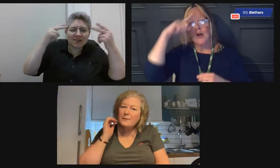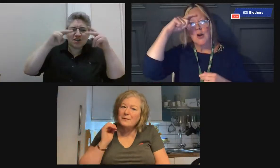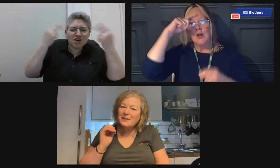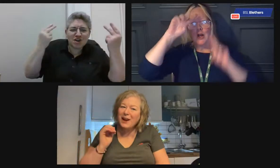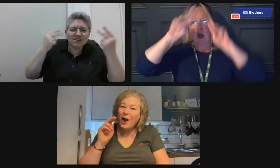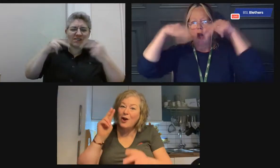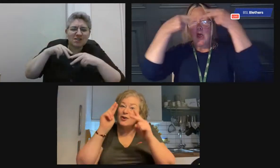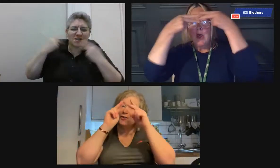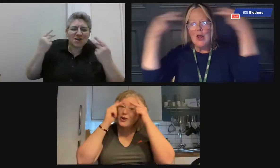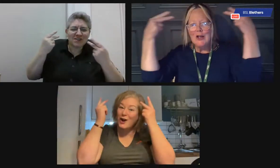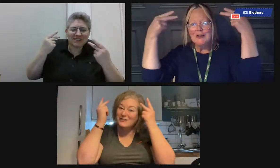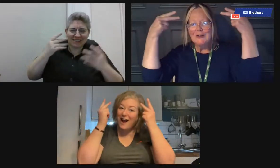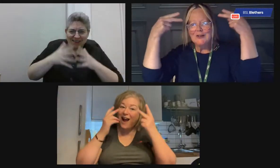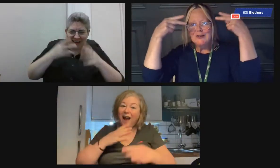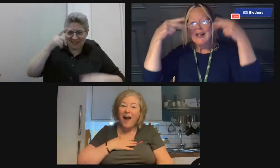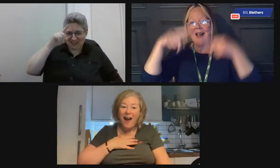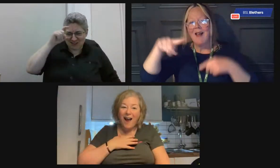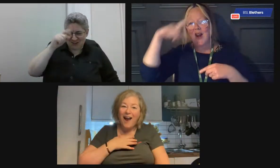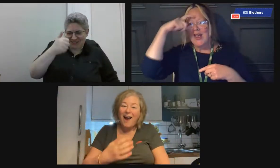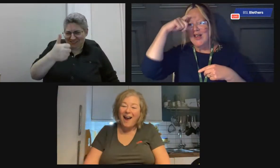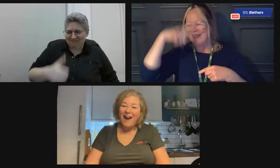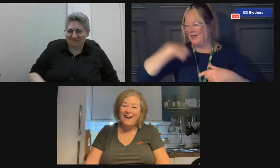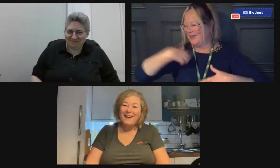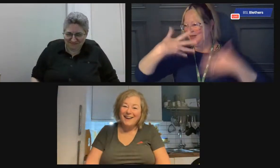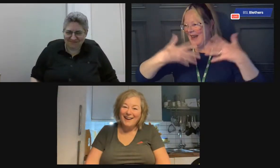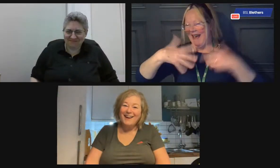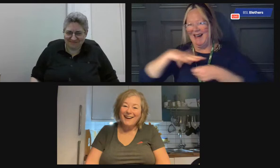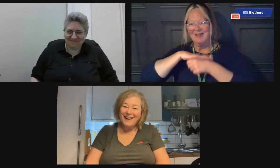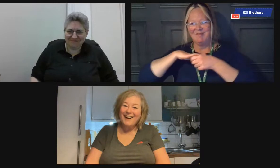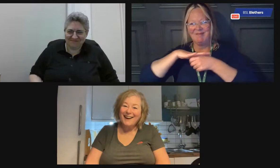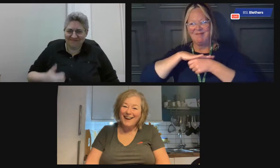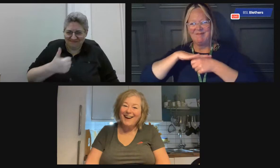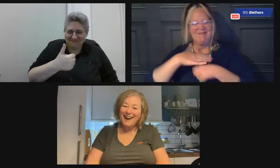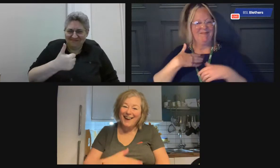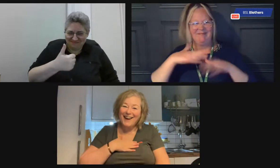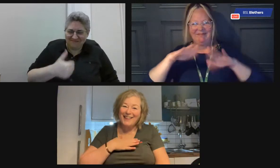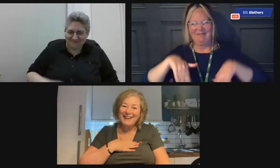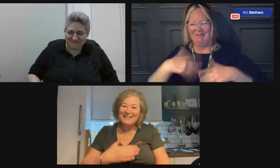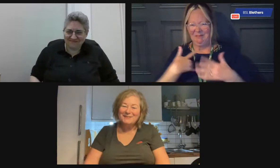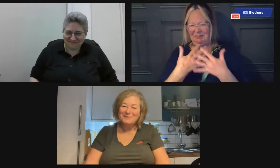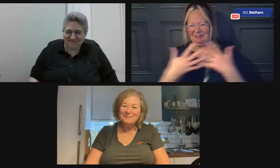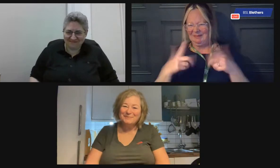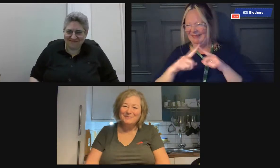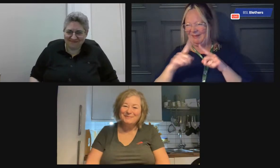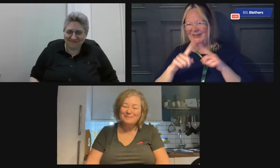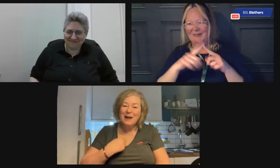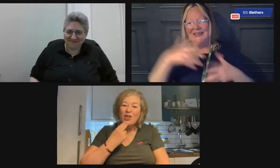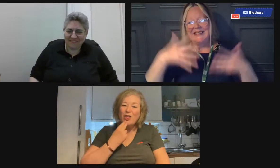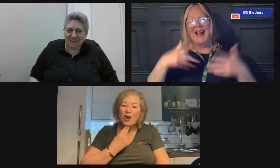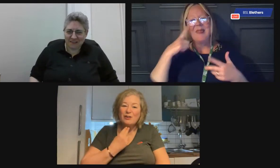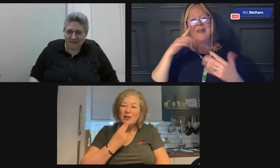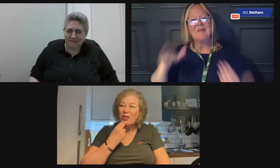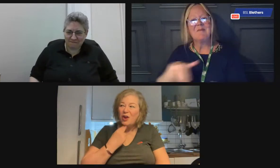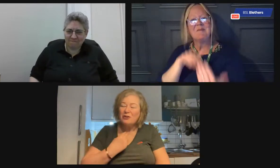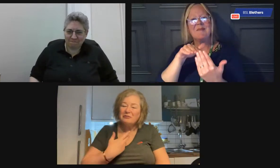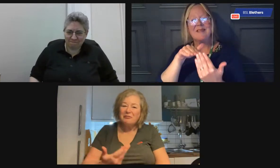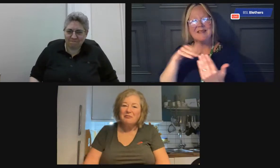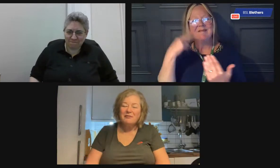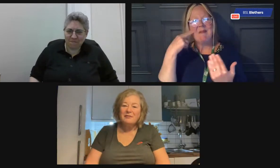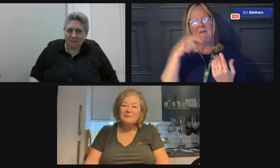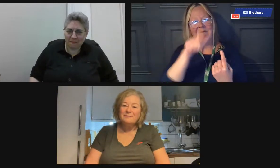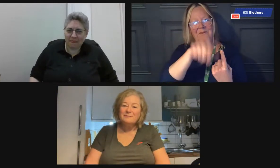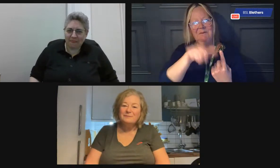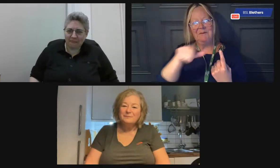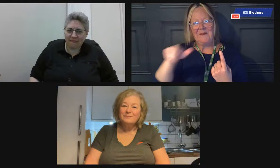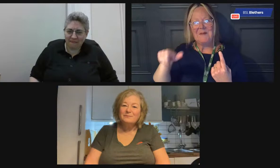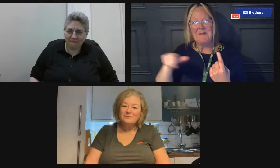of the barriers at the nurse level. Sorry, that's my sign for Ah, nurse. I Nurse, was everyone's got wondering a what that different sign was. for it. It's very regional. That's my sign for nurse. There's so many